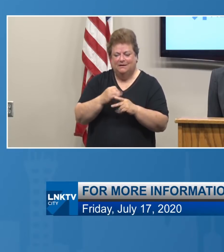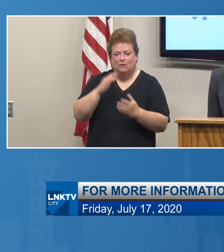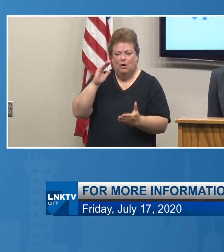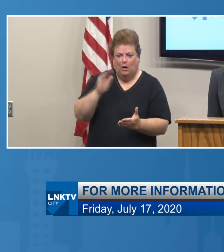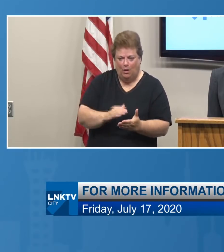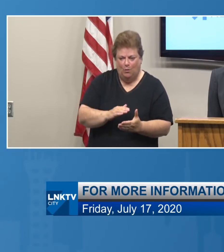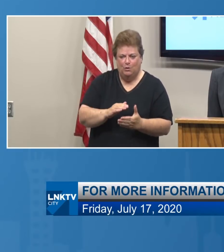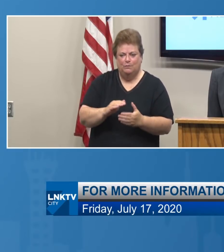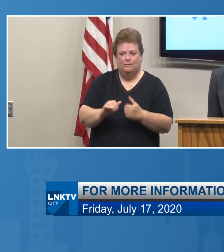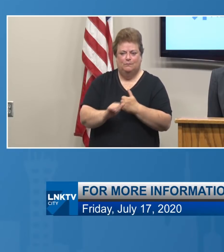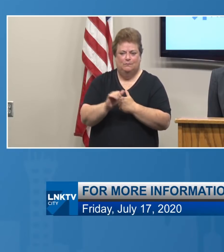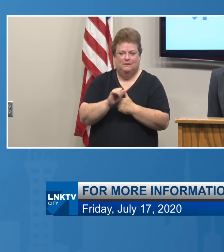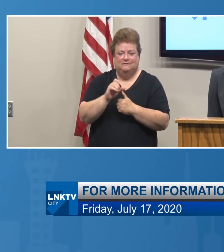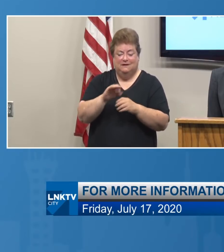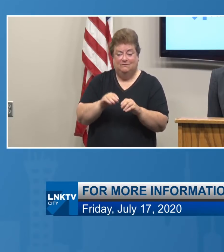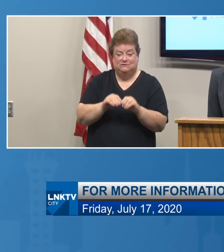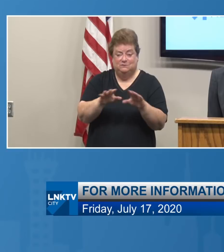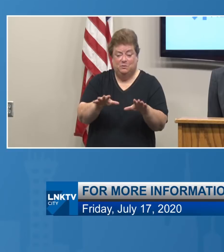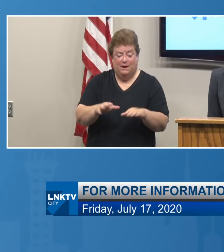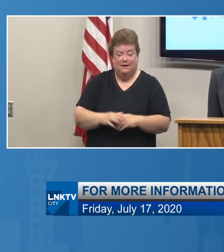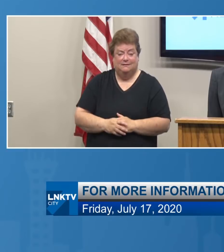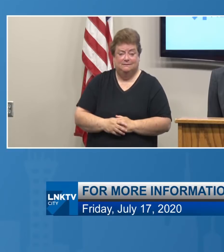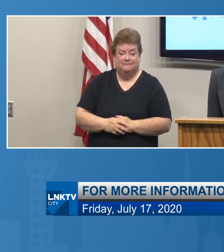the spread. And I think that,